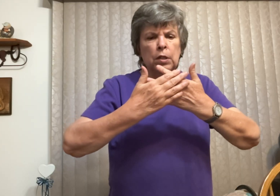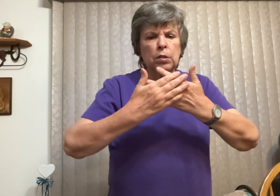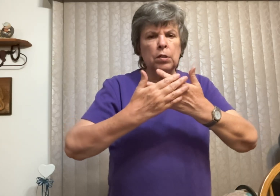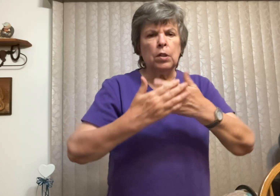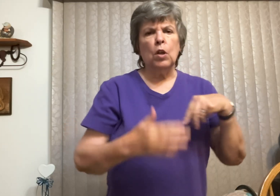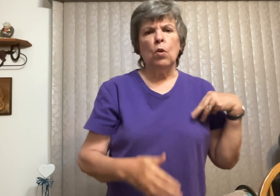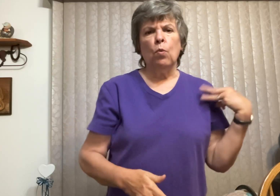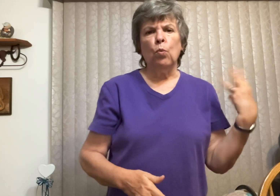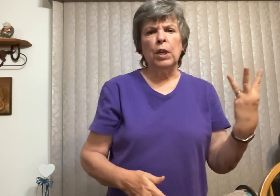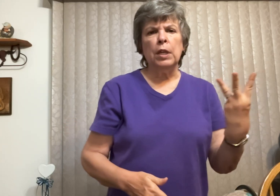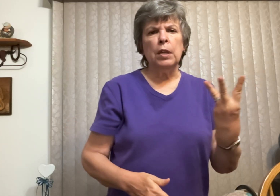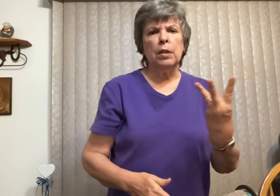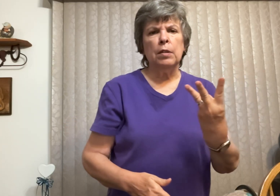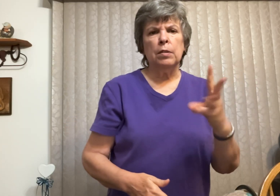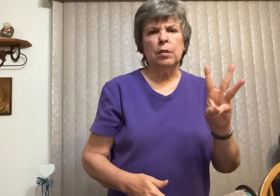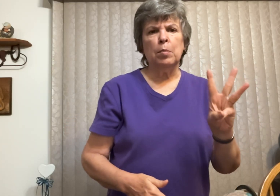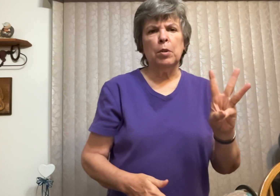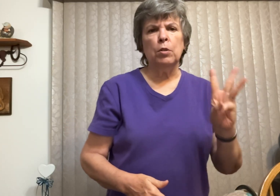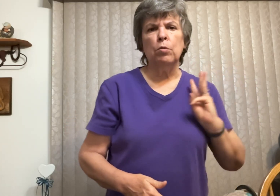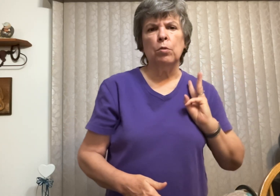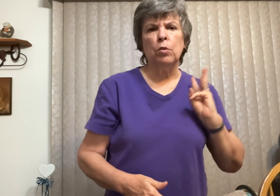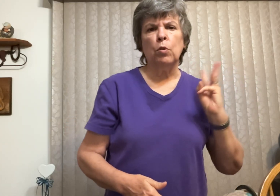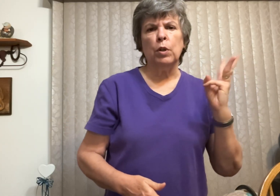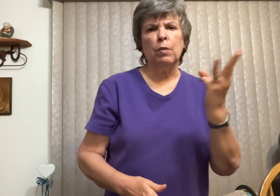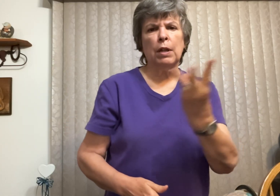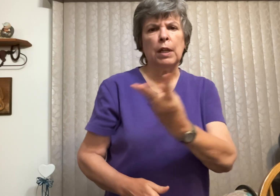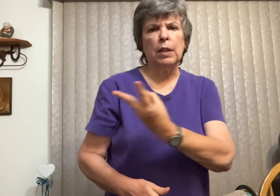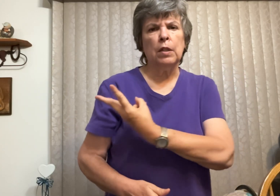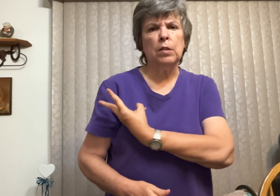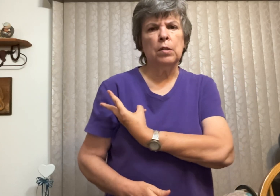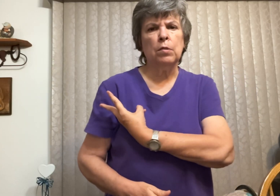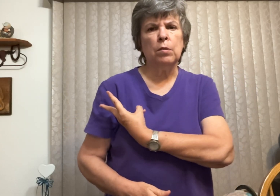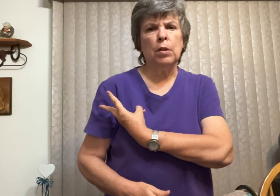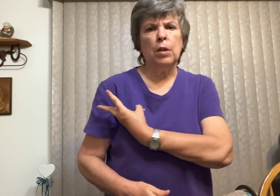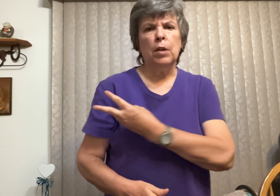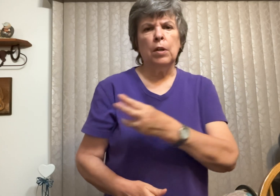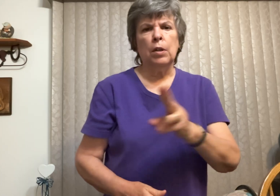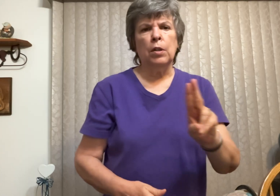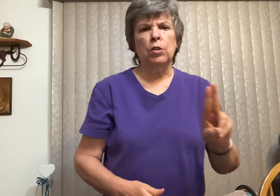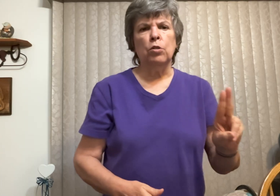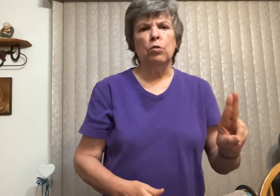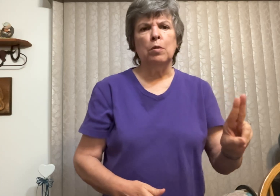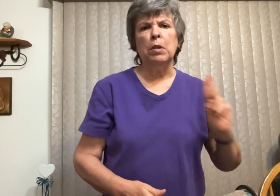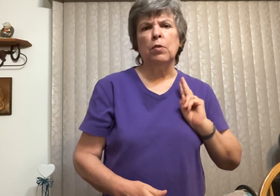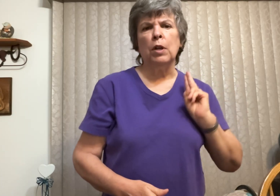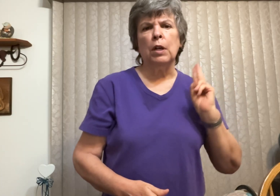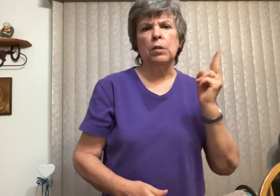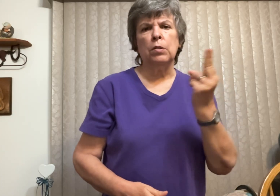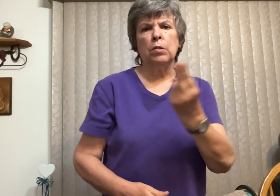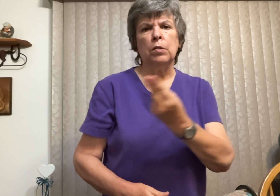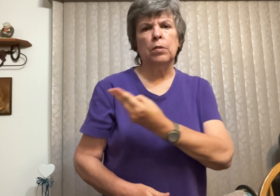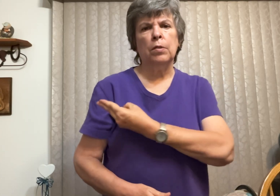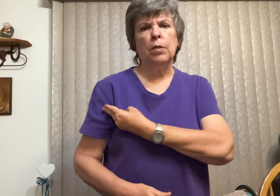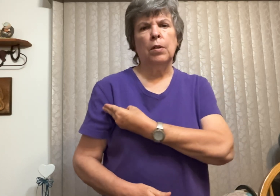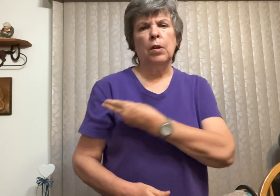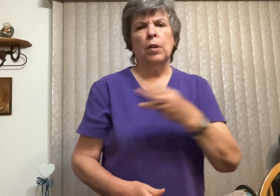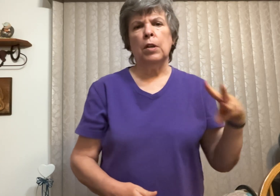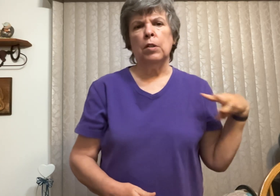darkness, we, W, going around like this. A U would be for us. Okay, so